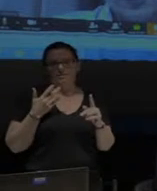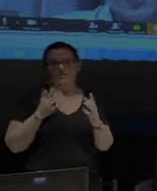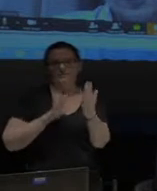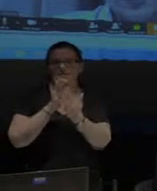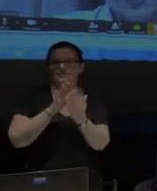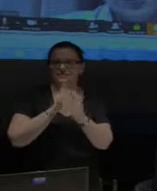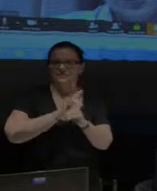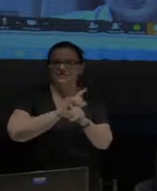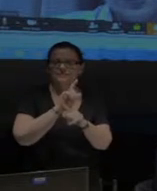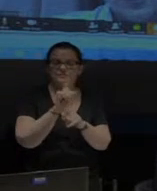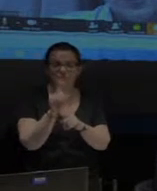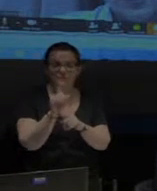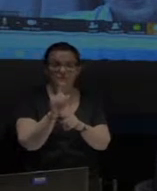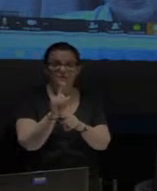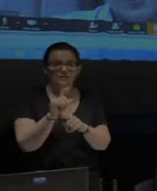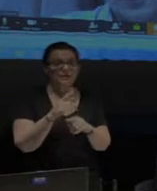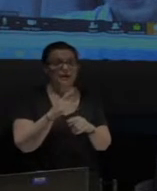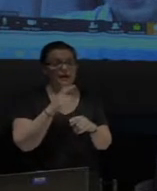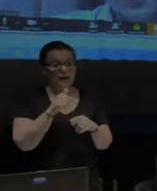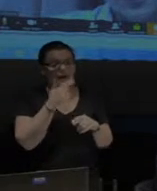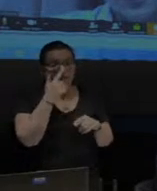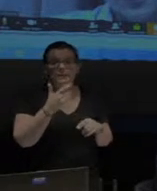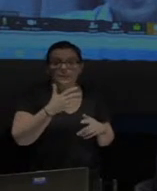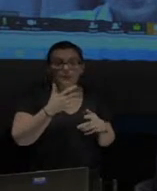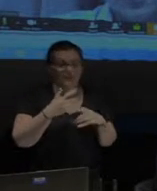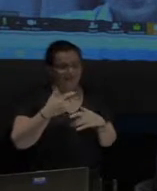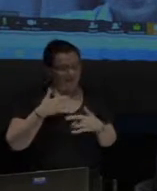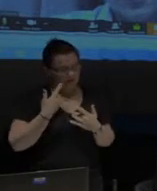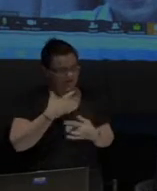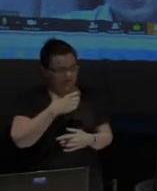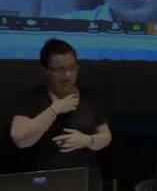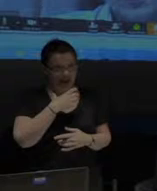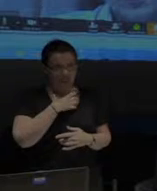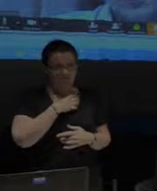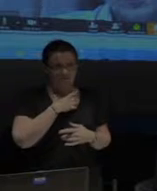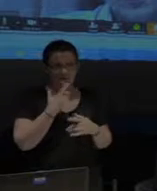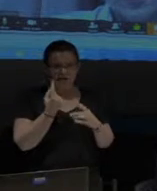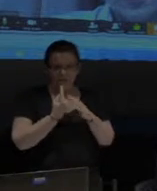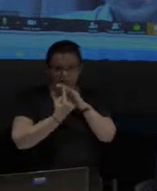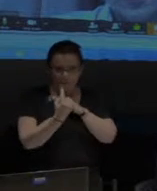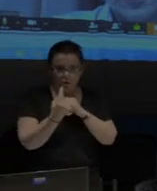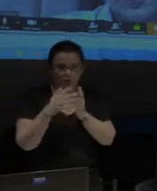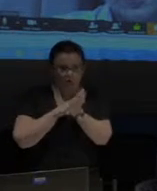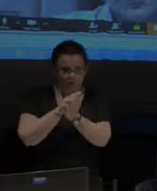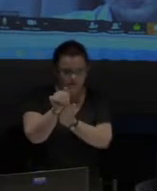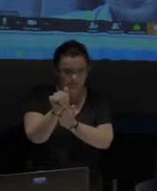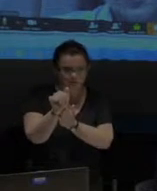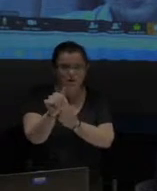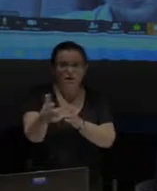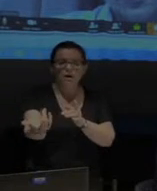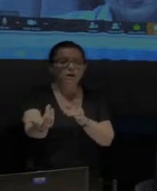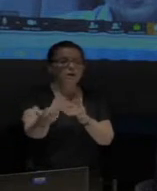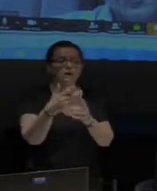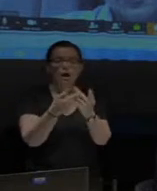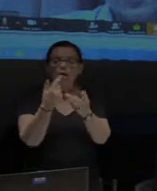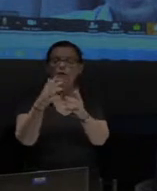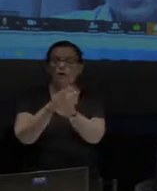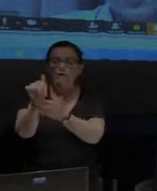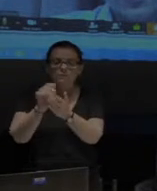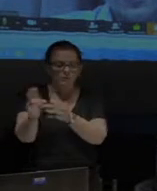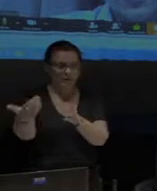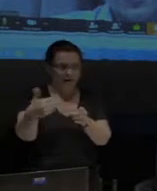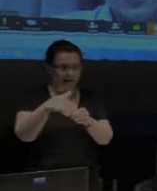it increases. It can be very scary to have a monocultural environment where suddenly people from different cultures come into it. And